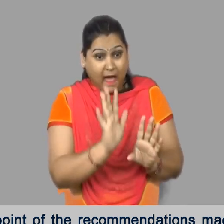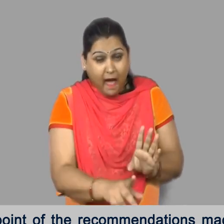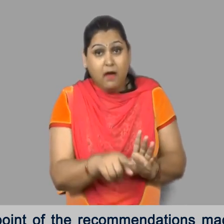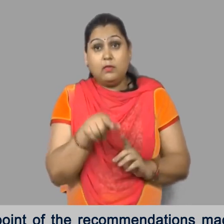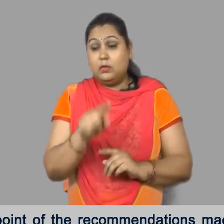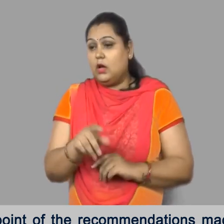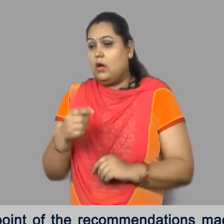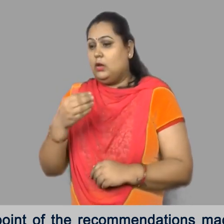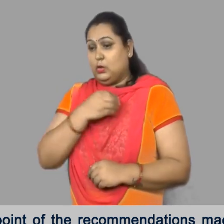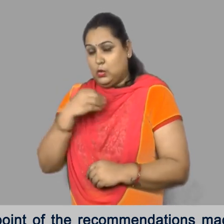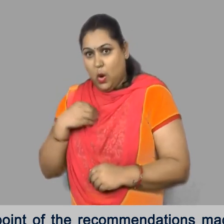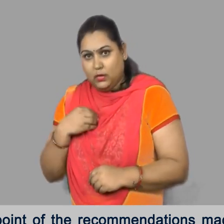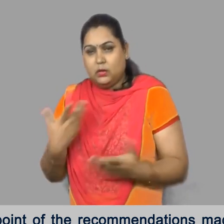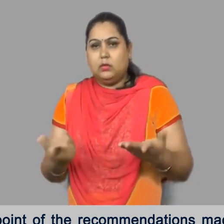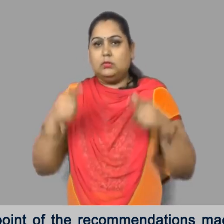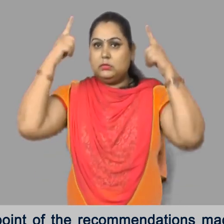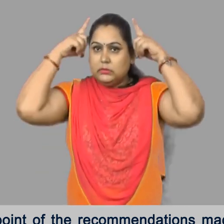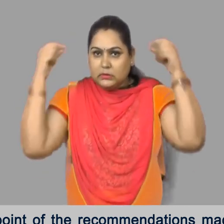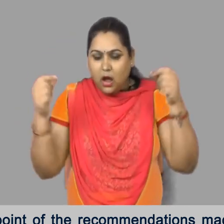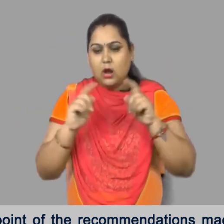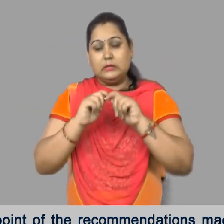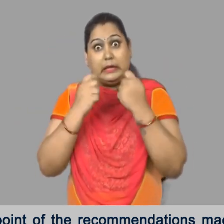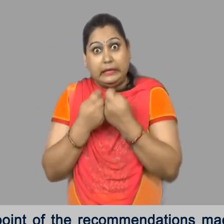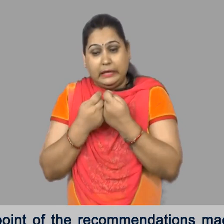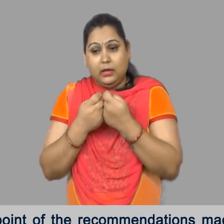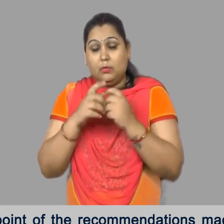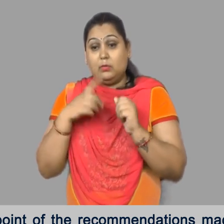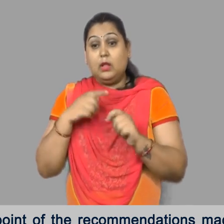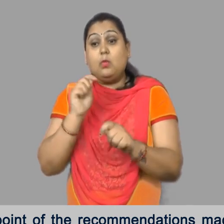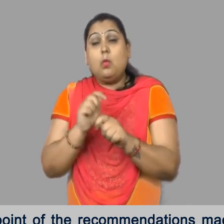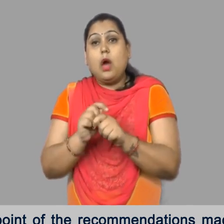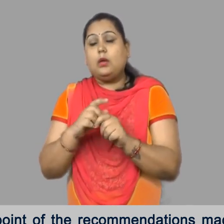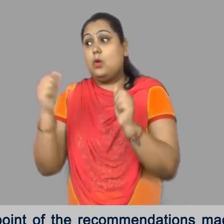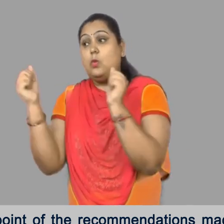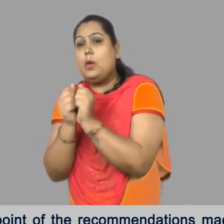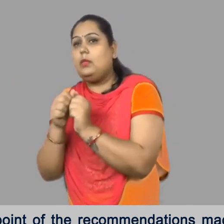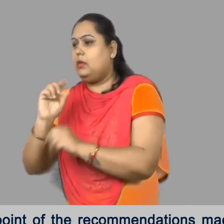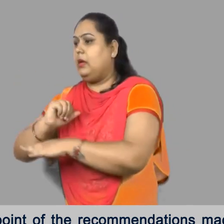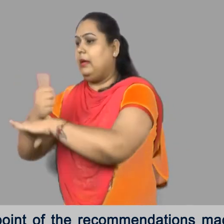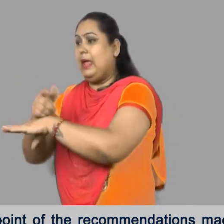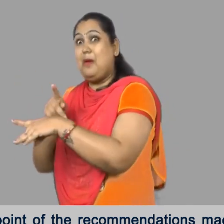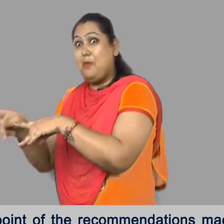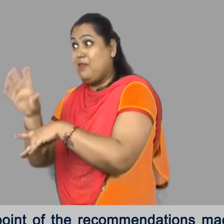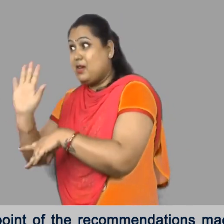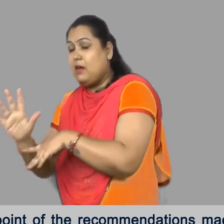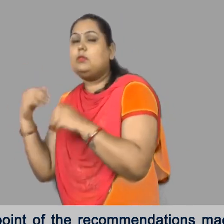presence of people engaged in rehabilitation of PWDs along with doctors and